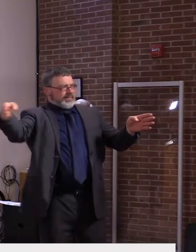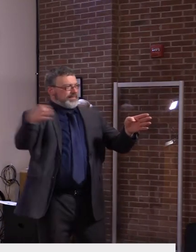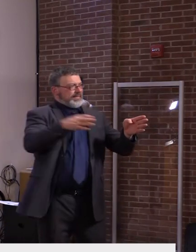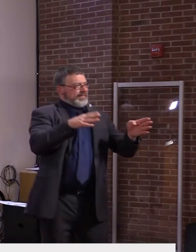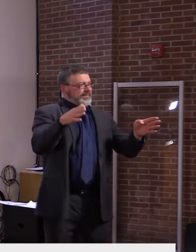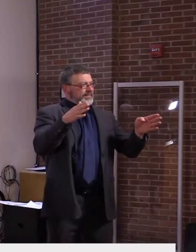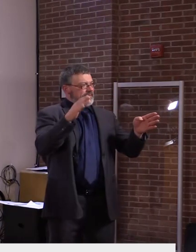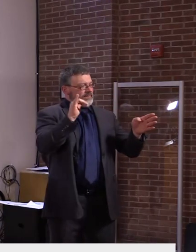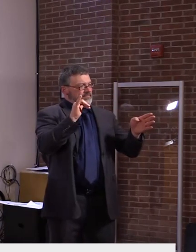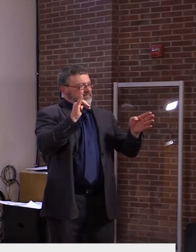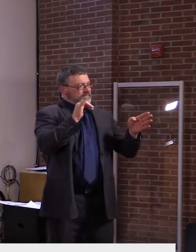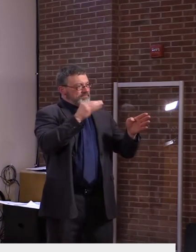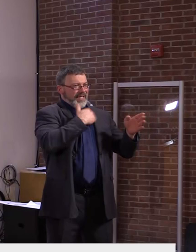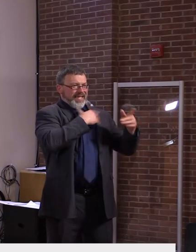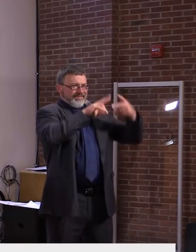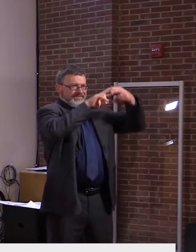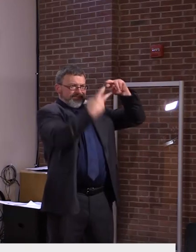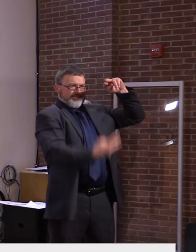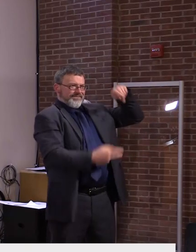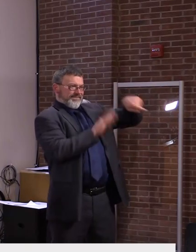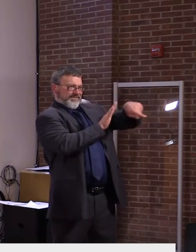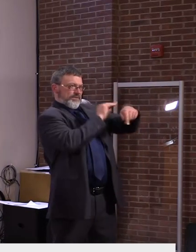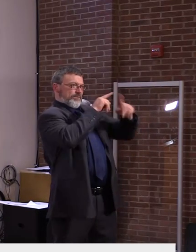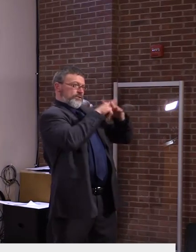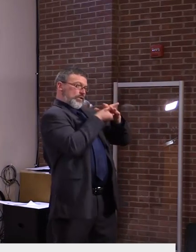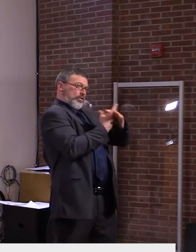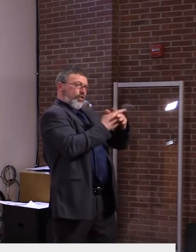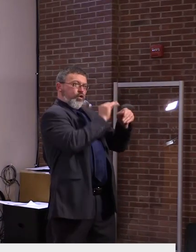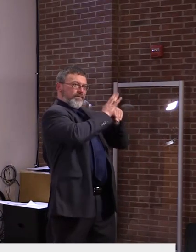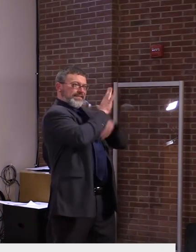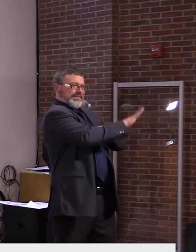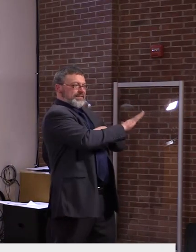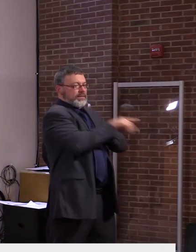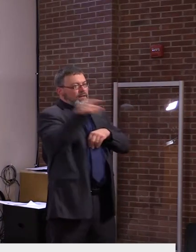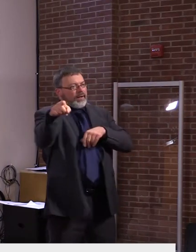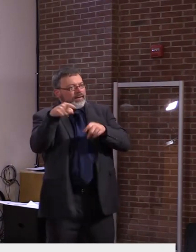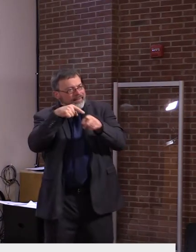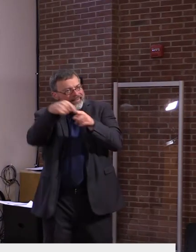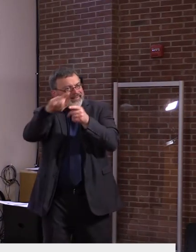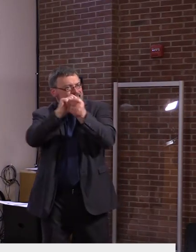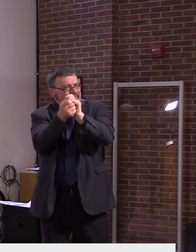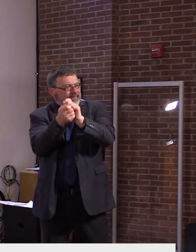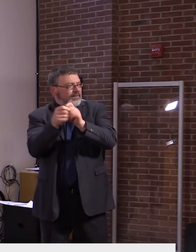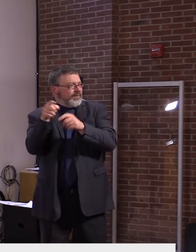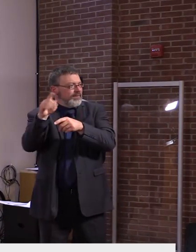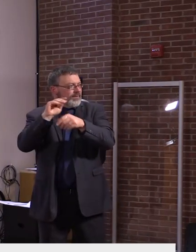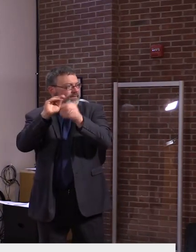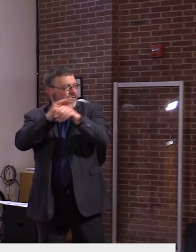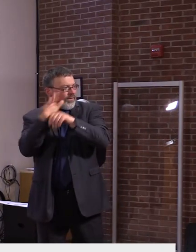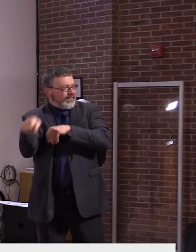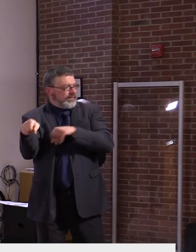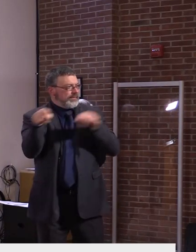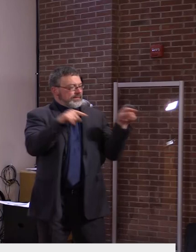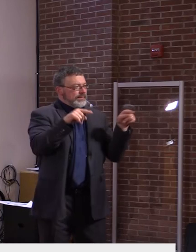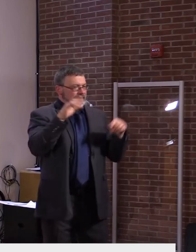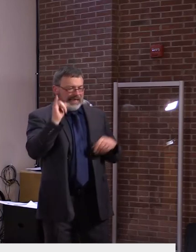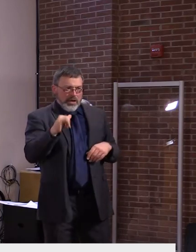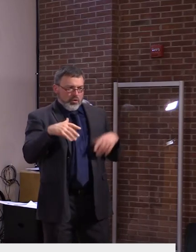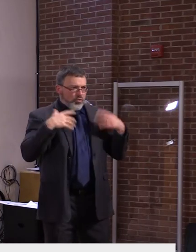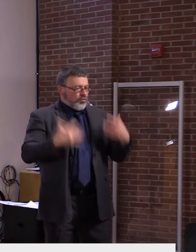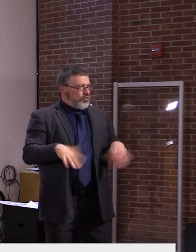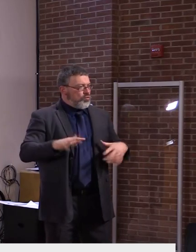don't have the precise number today, but the last time we reported on this number and looked at it, it